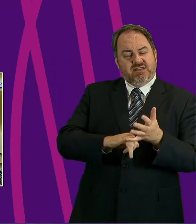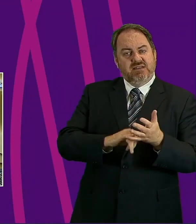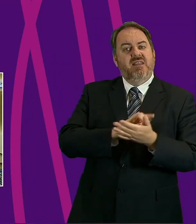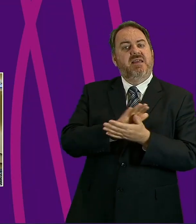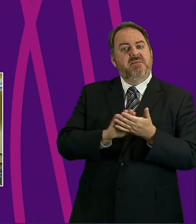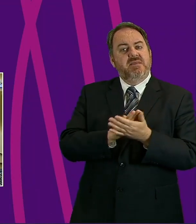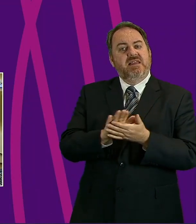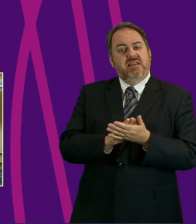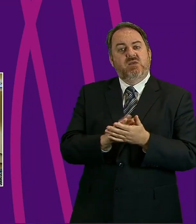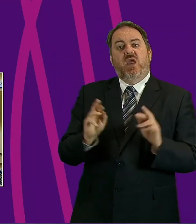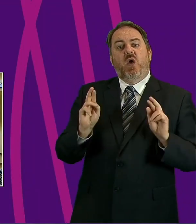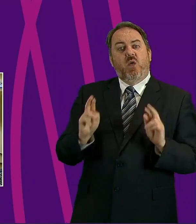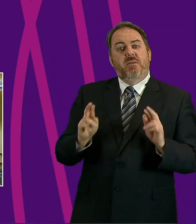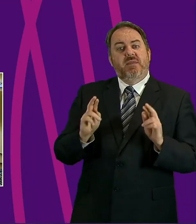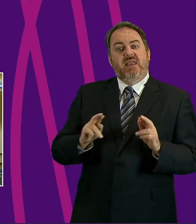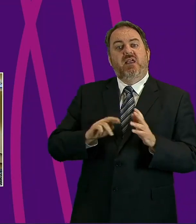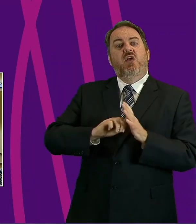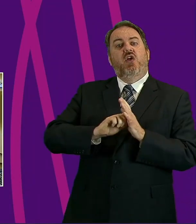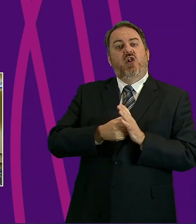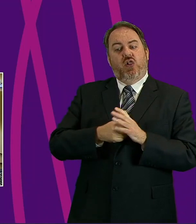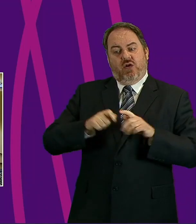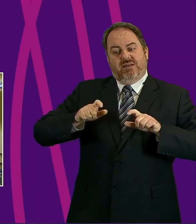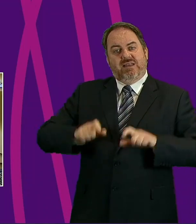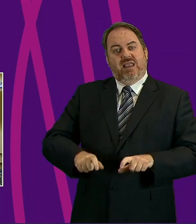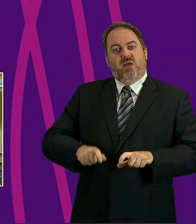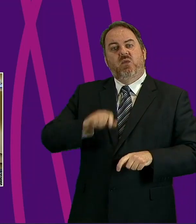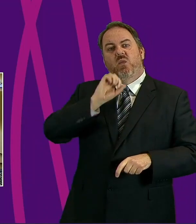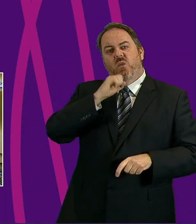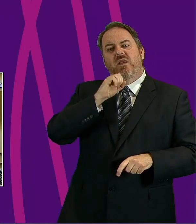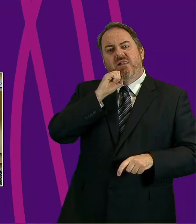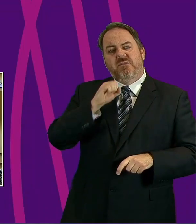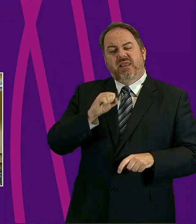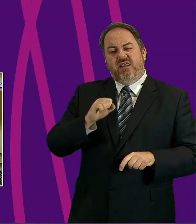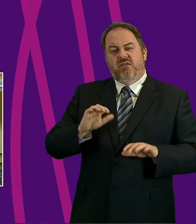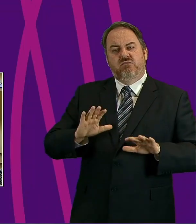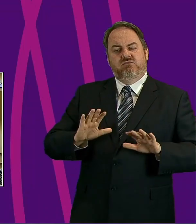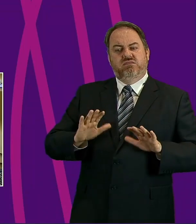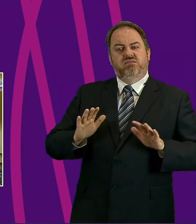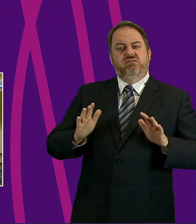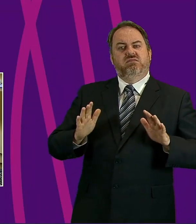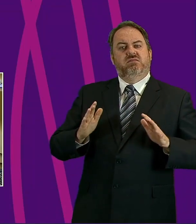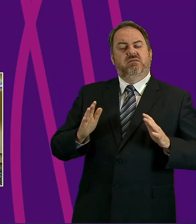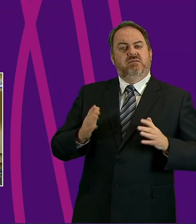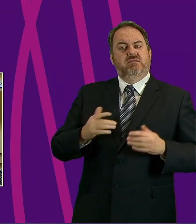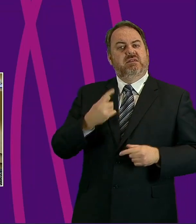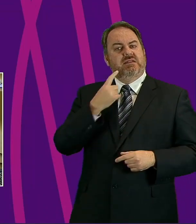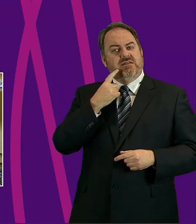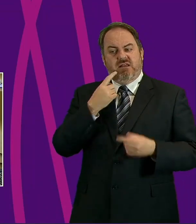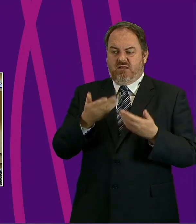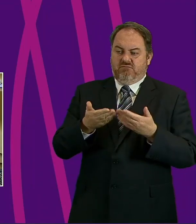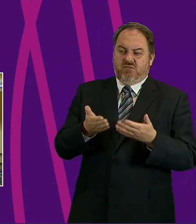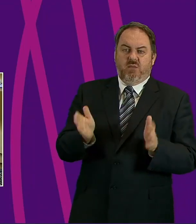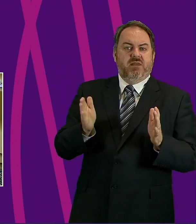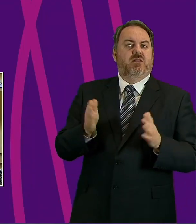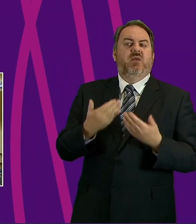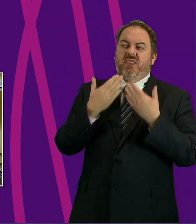start to ease these restrictions. So my thanks go, as always, to everyone who is complying with these restrictions and helping us make this progress.